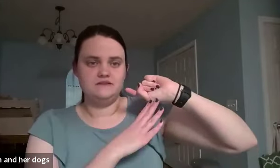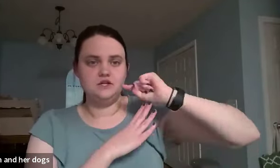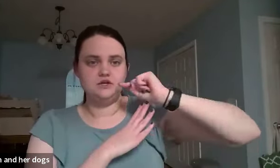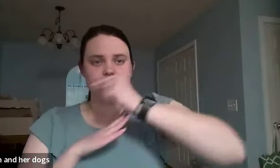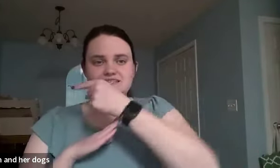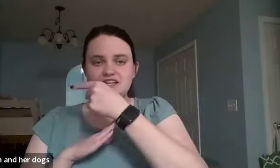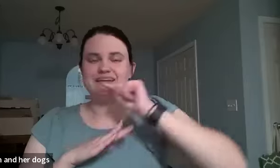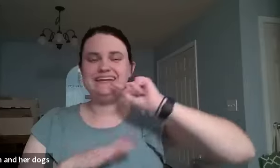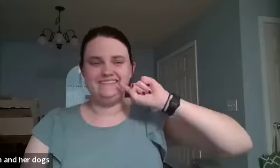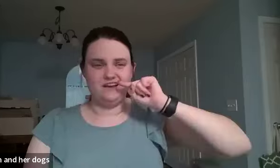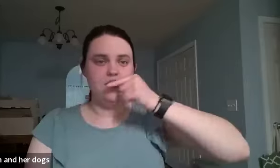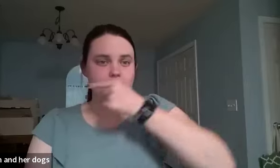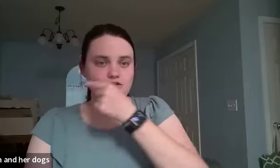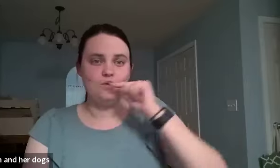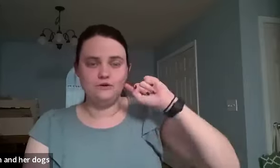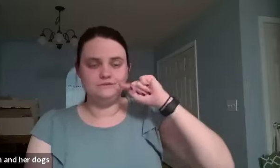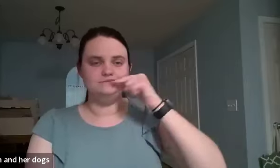this way and you're twisting like you're eating the cob. Corn.